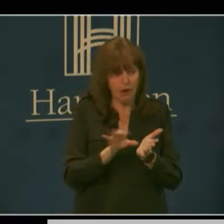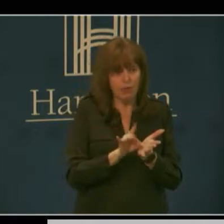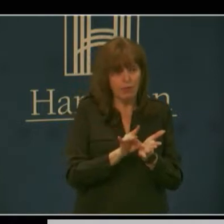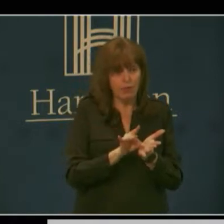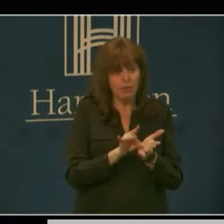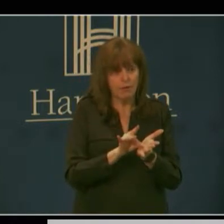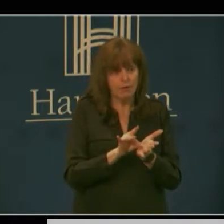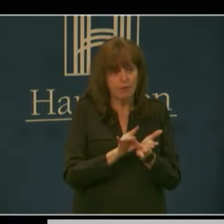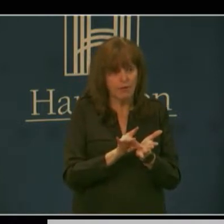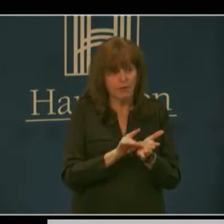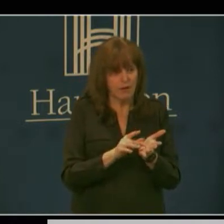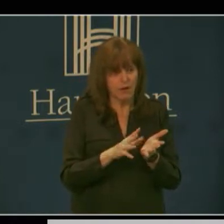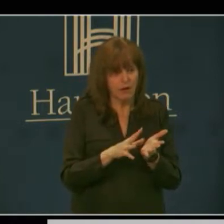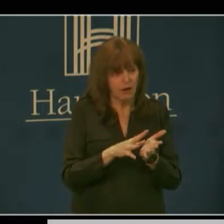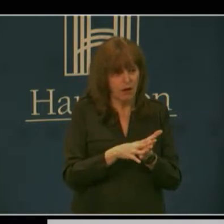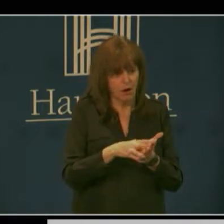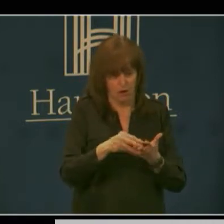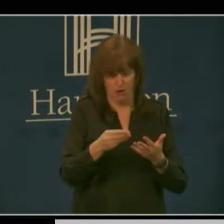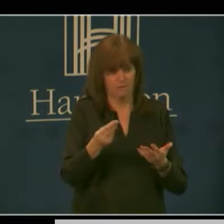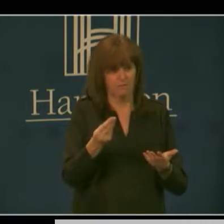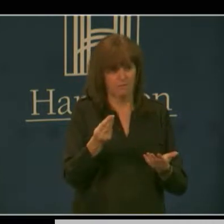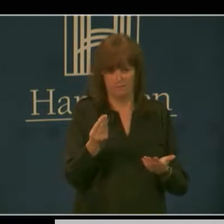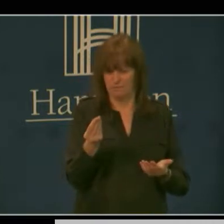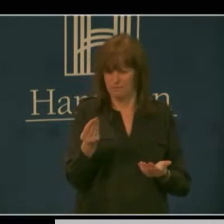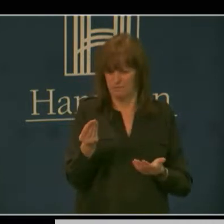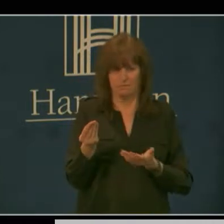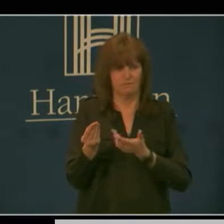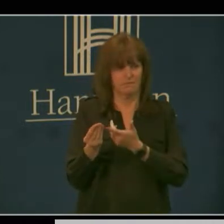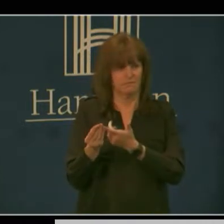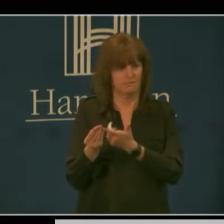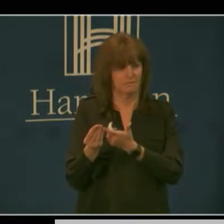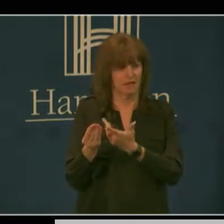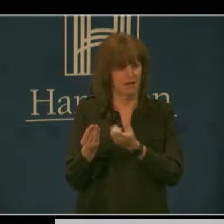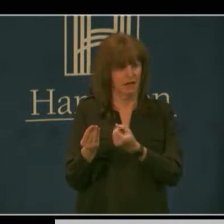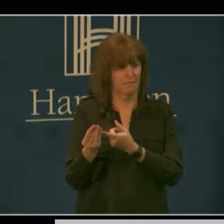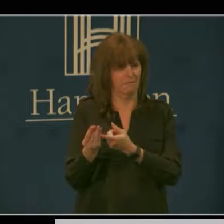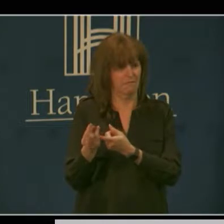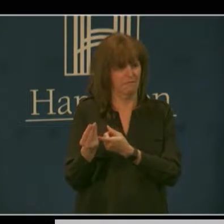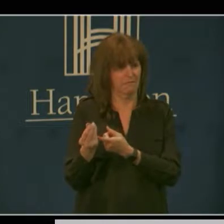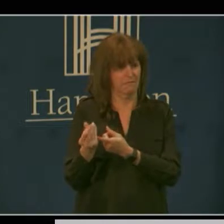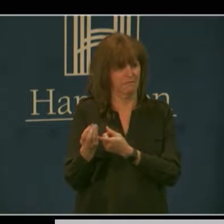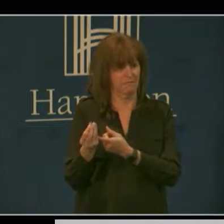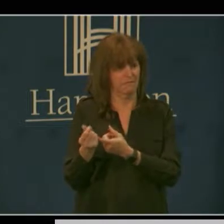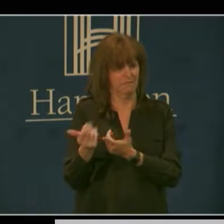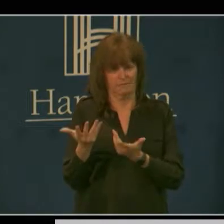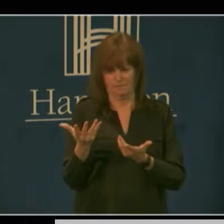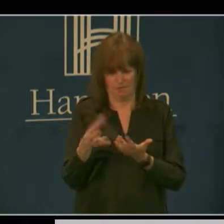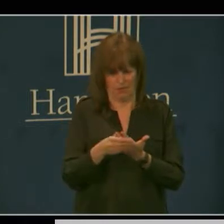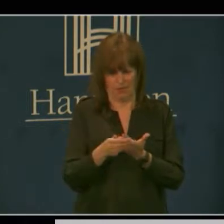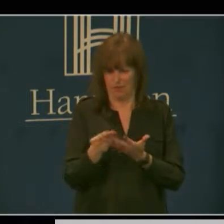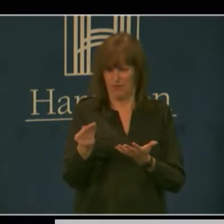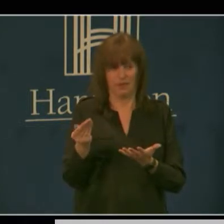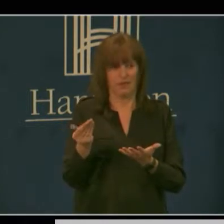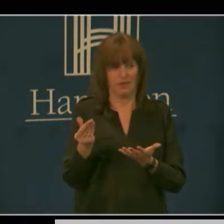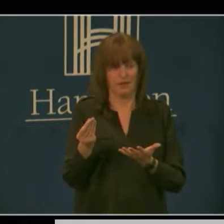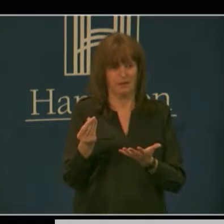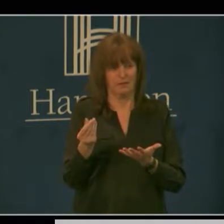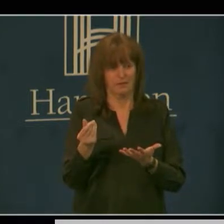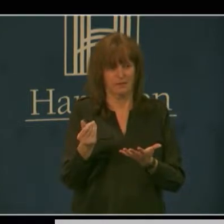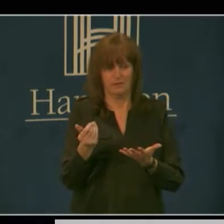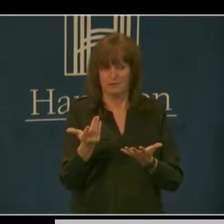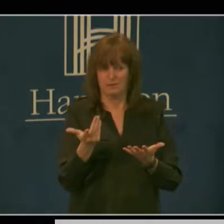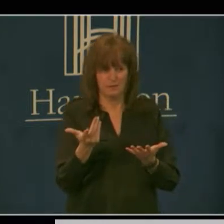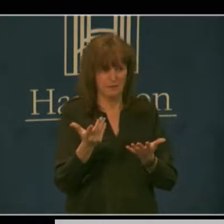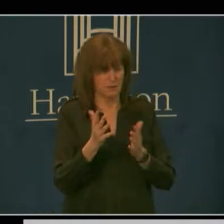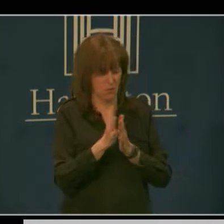careful, because if there's virus on the outside of the glove, when you take the glove off, you may contaminate your hand. So even if you're wearing gloves, washing